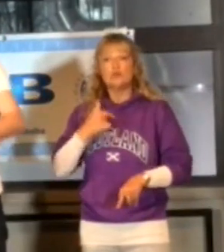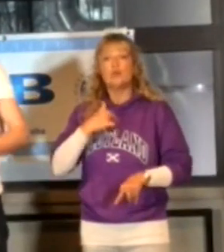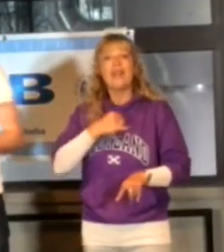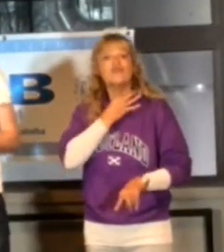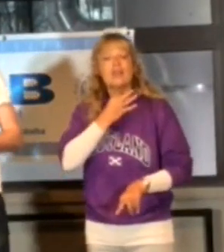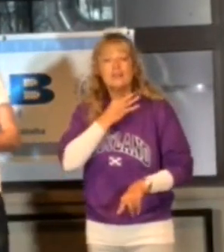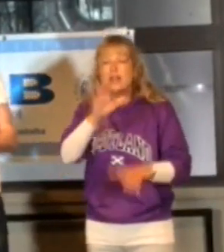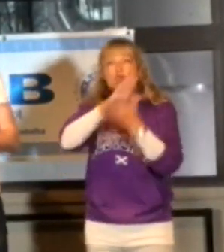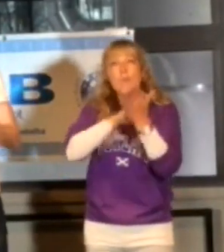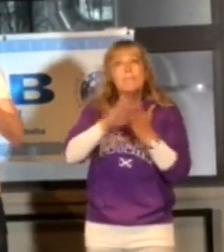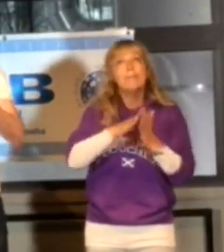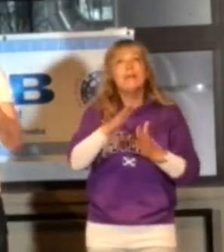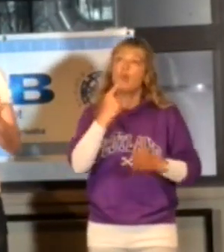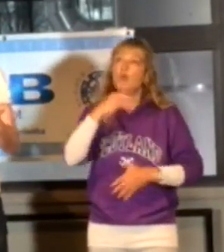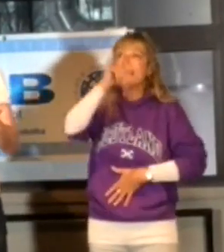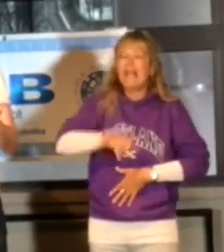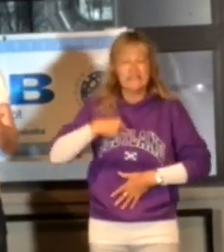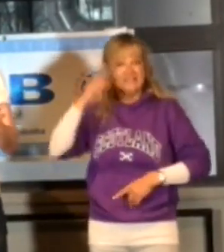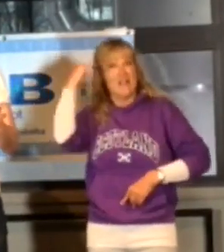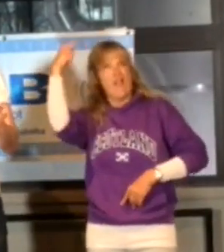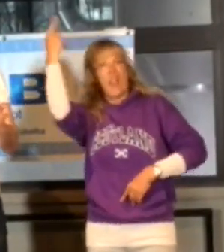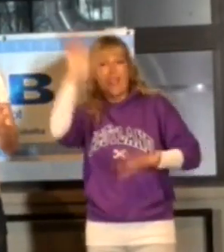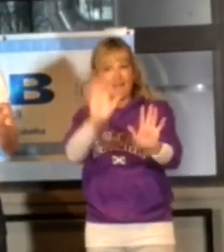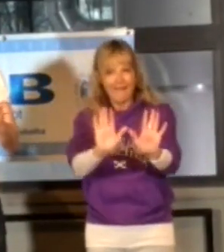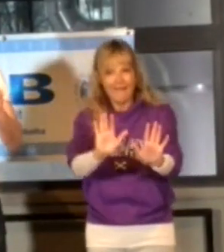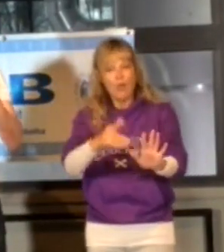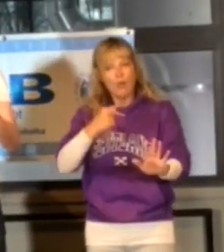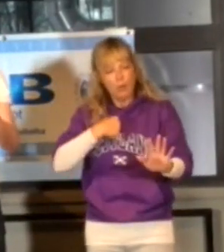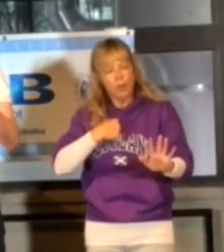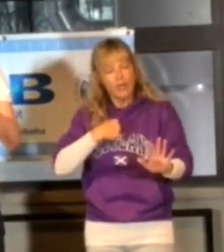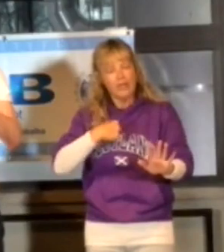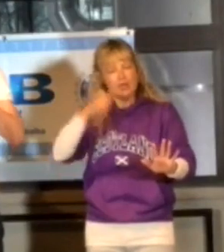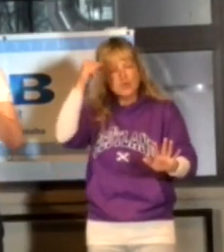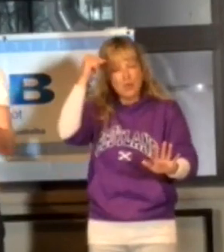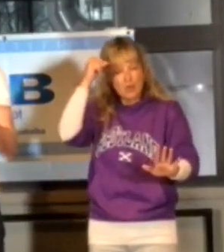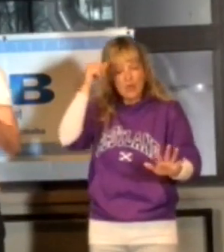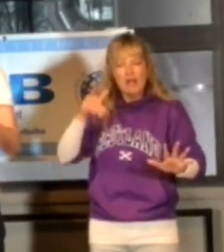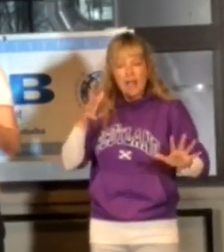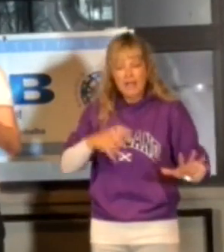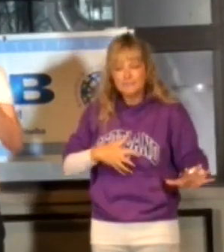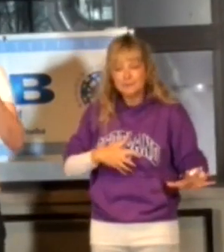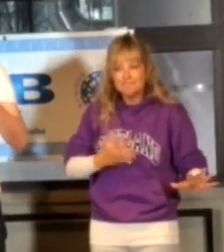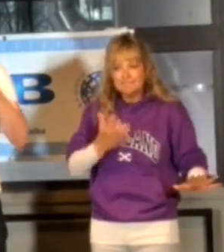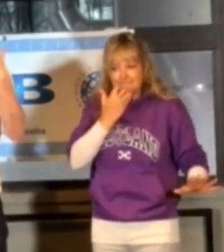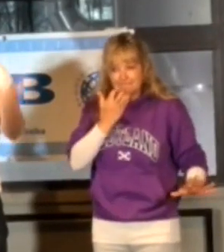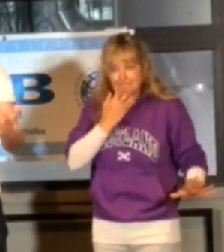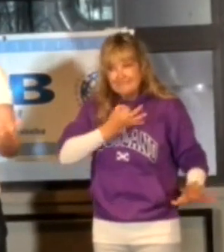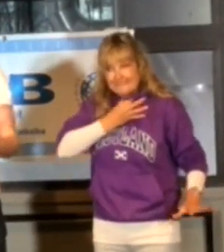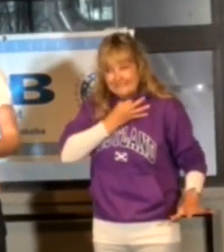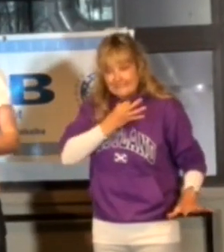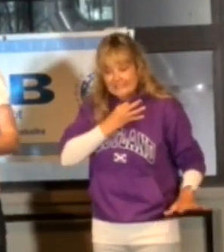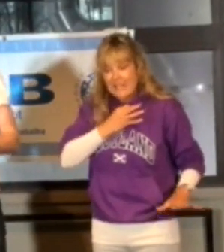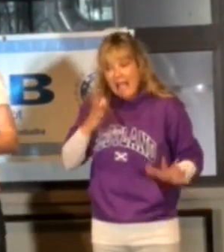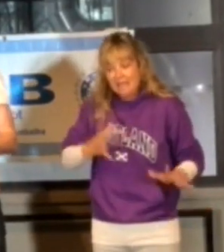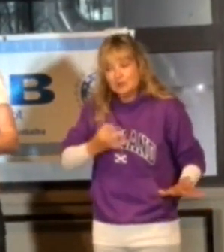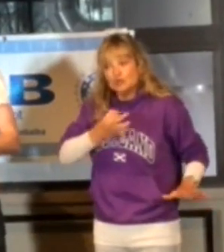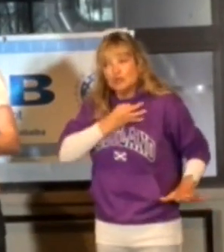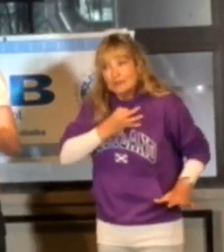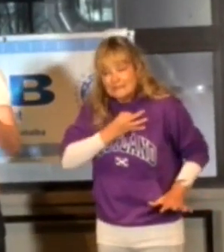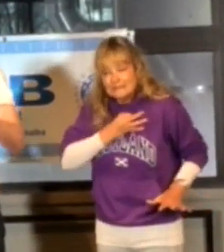run ahead and get stuck in. We're canny Scots, but we know that we have to take some risk in order to create this